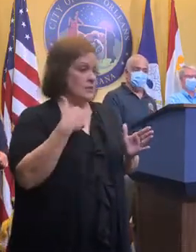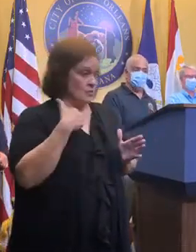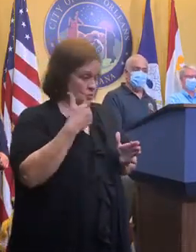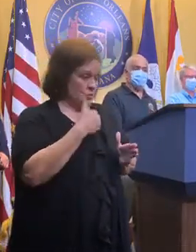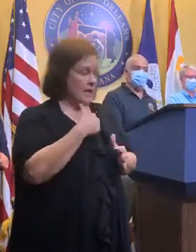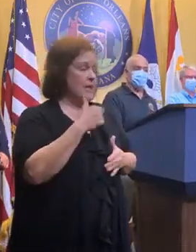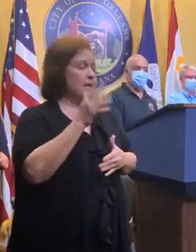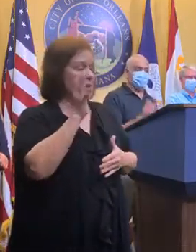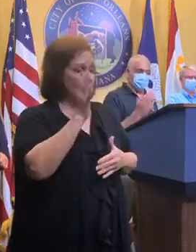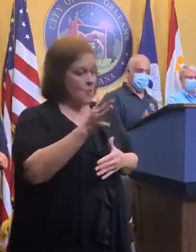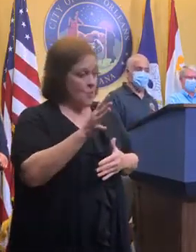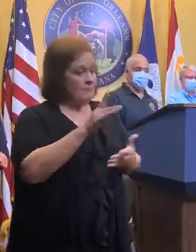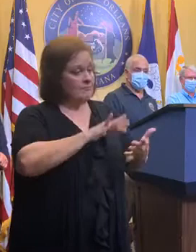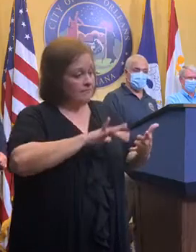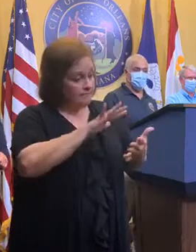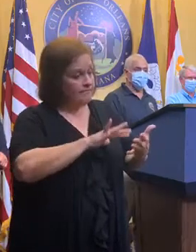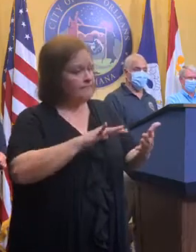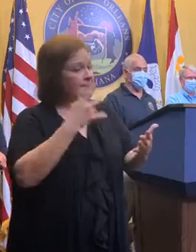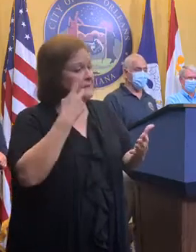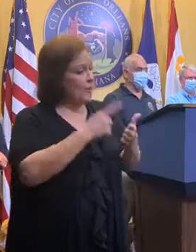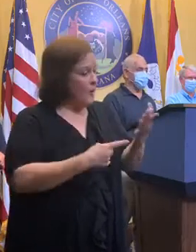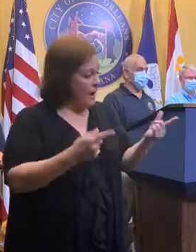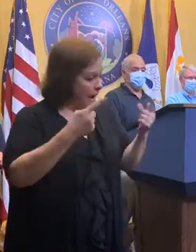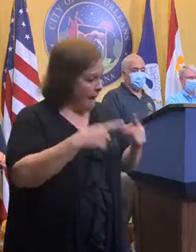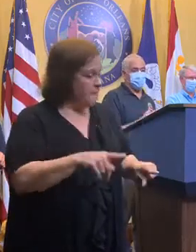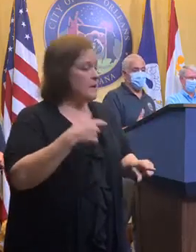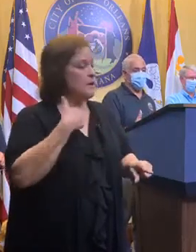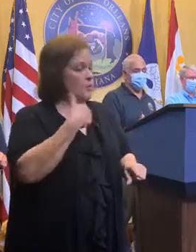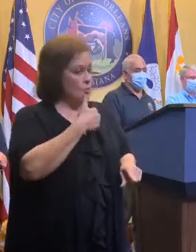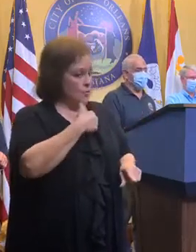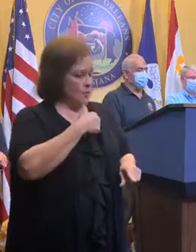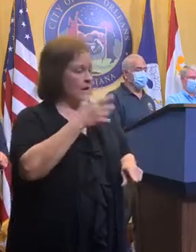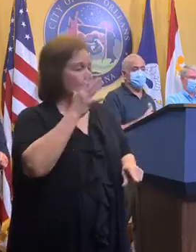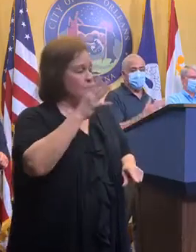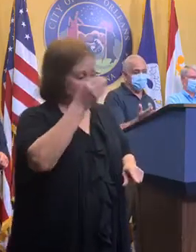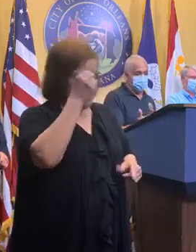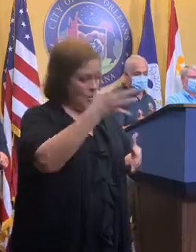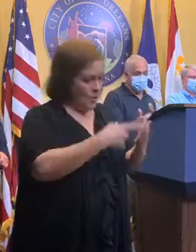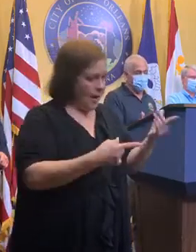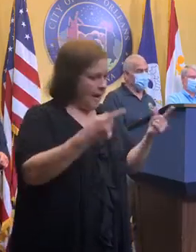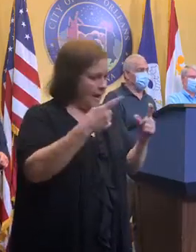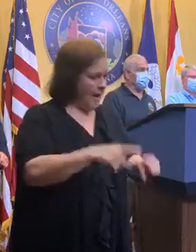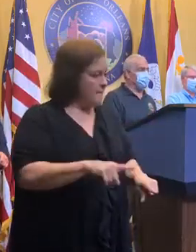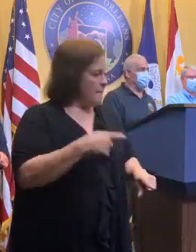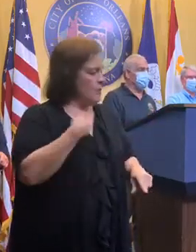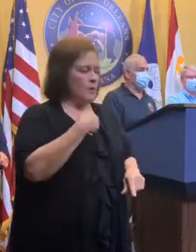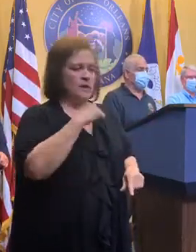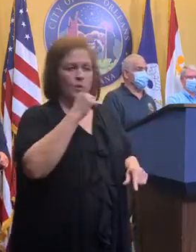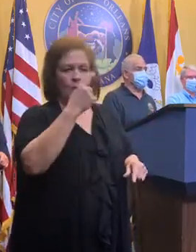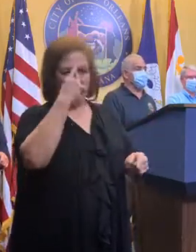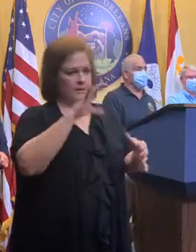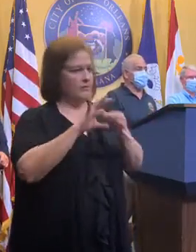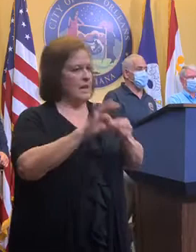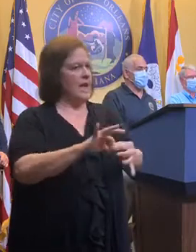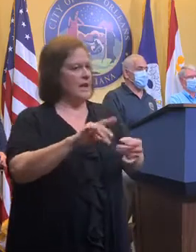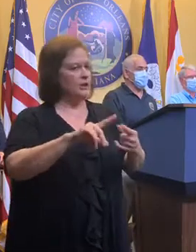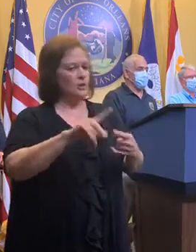look at the cause and we will share it. We'll be transparent. It's too early to tell. We don't think it's related to D5 by any